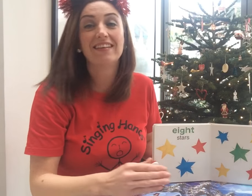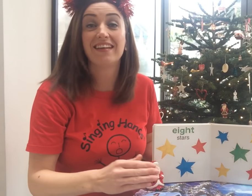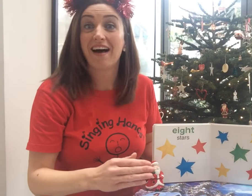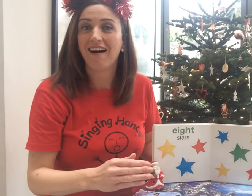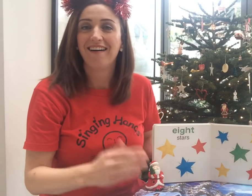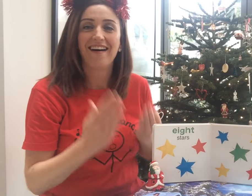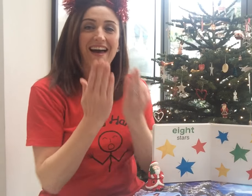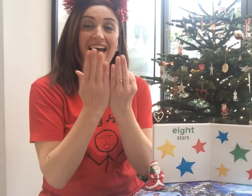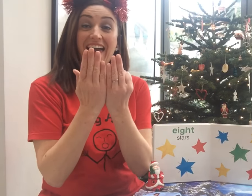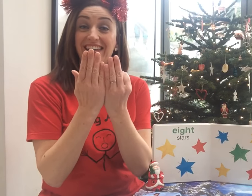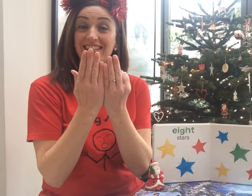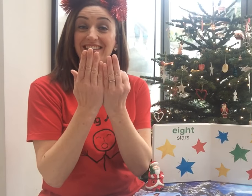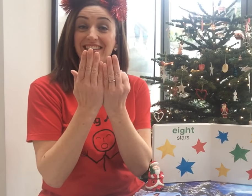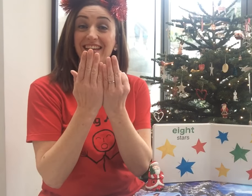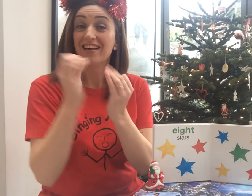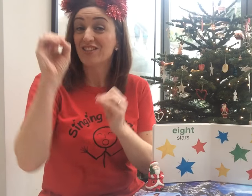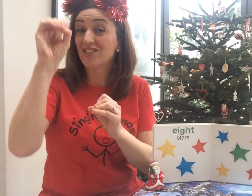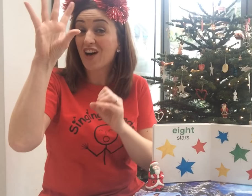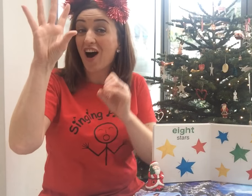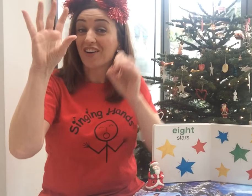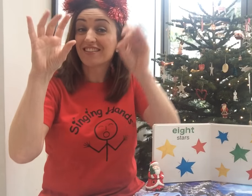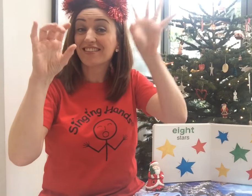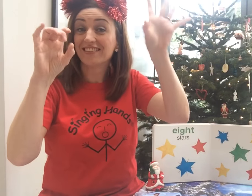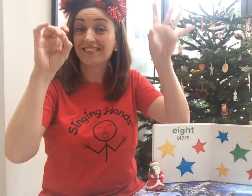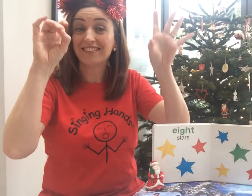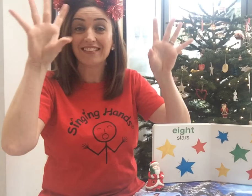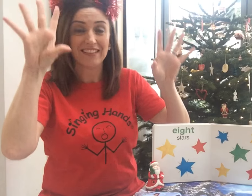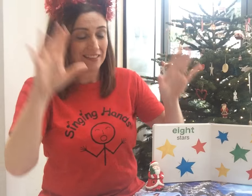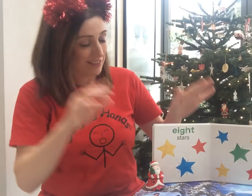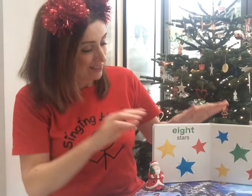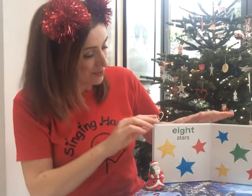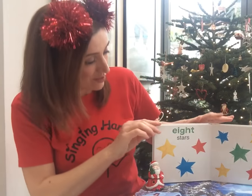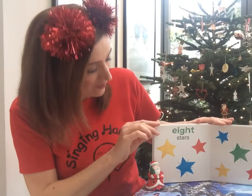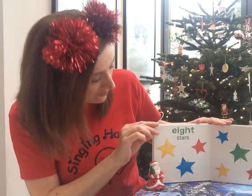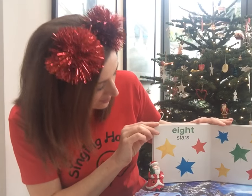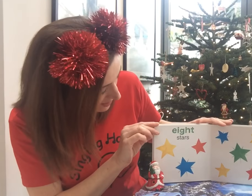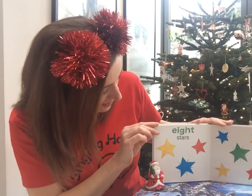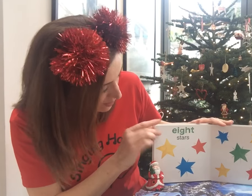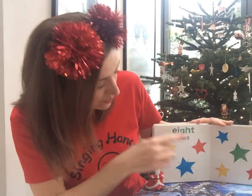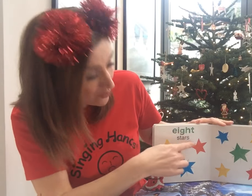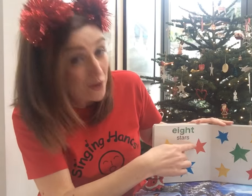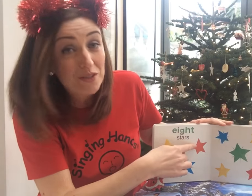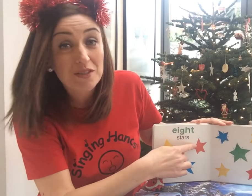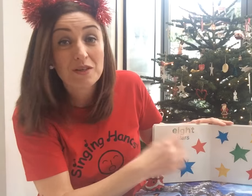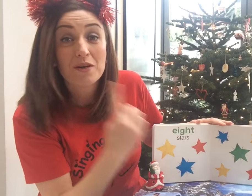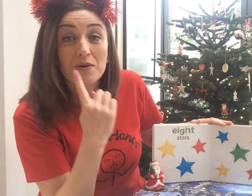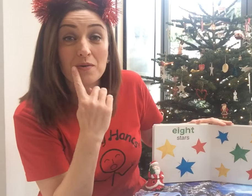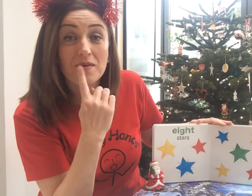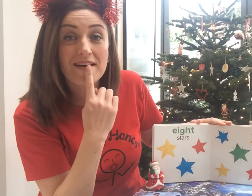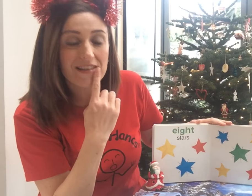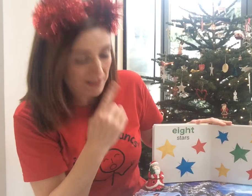eight stars lots of lovely colors we've got red